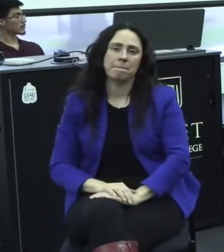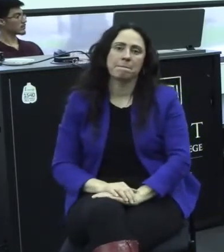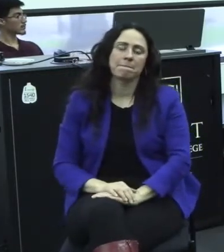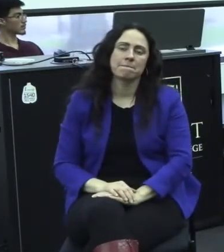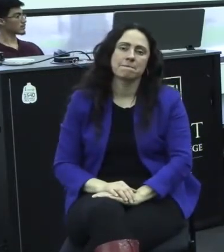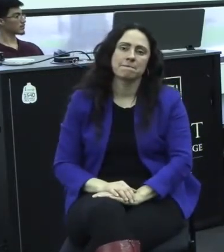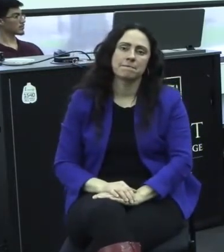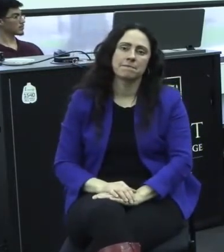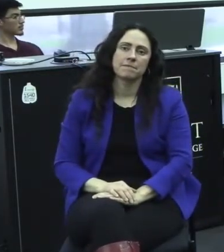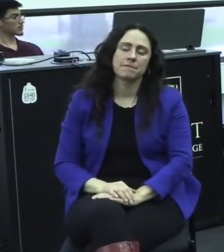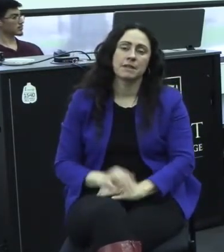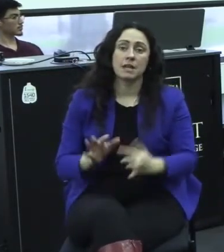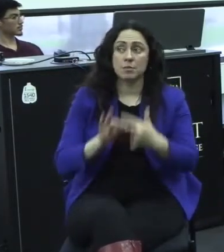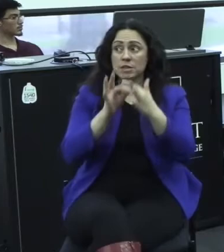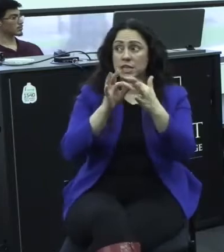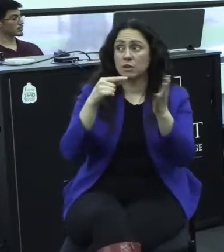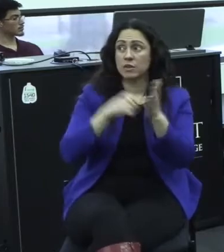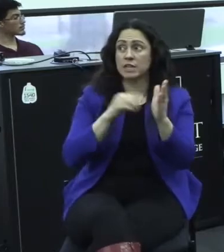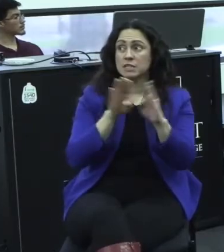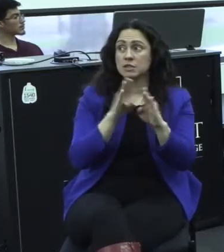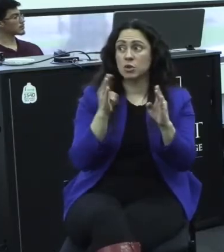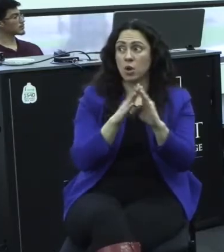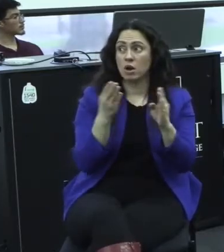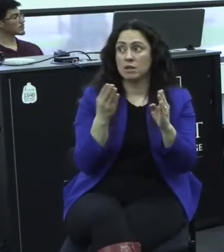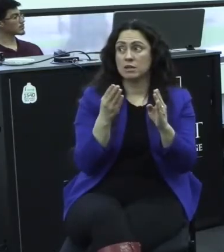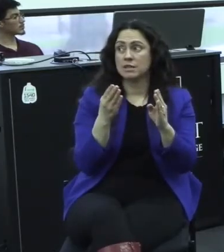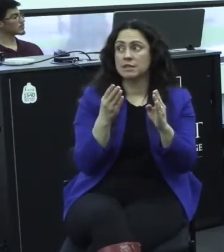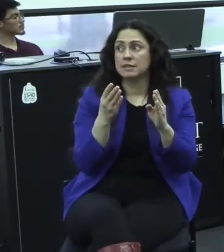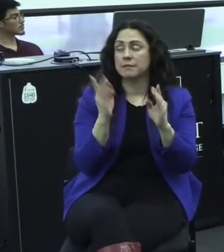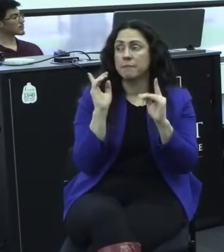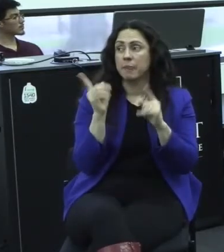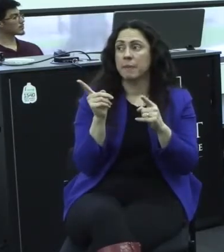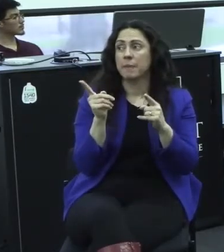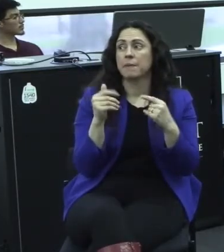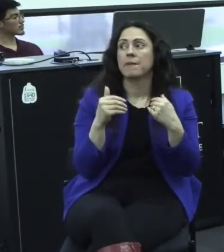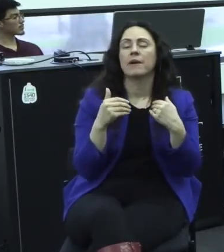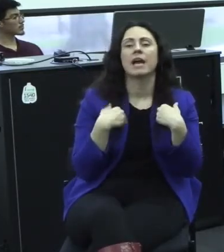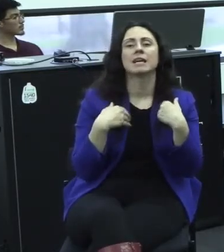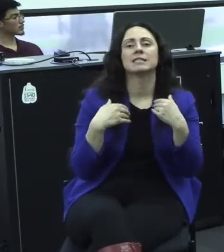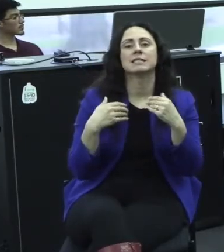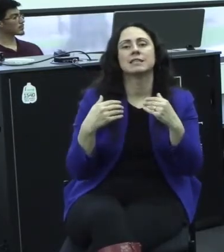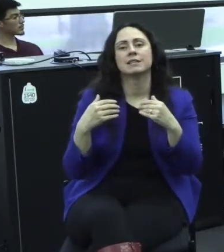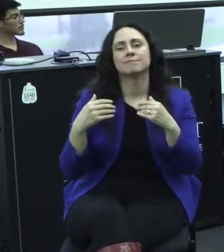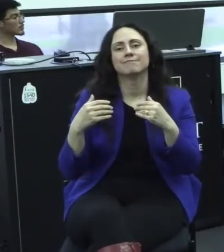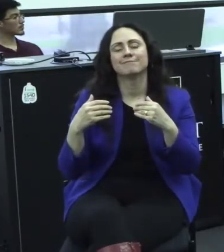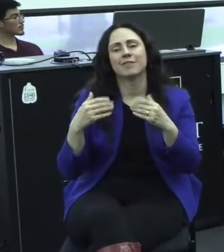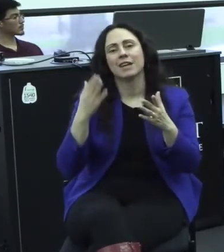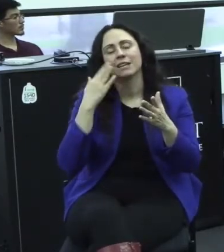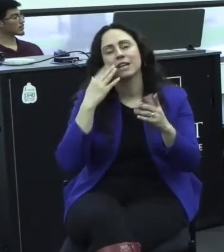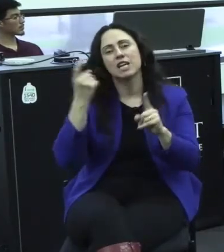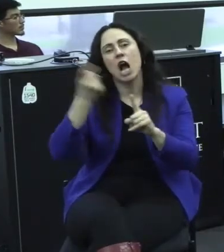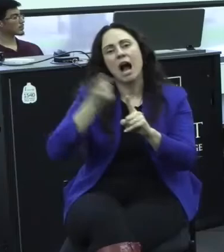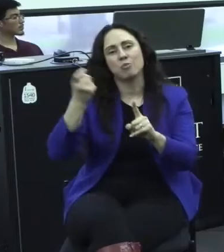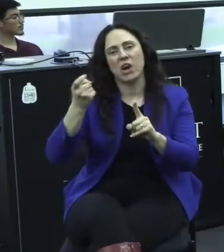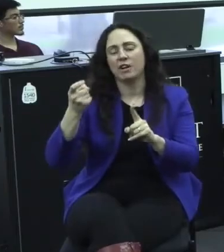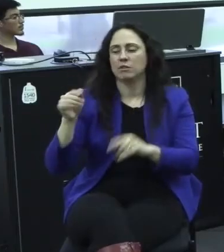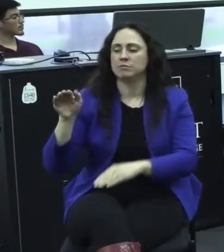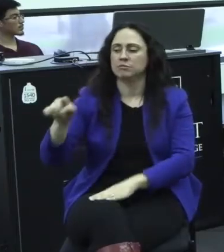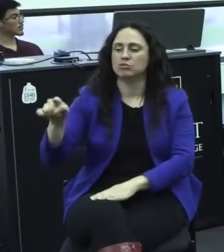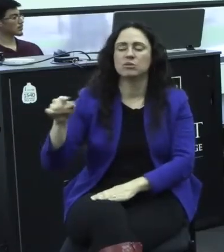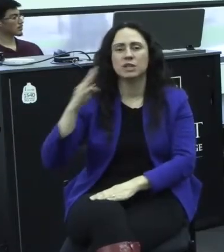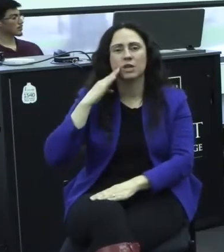And in particular, this door has an operator, we talked a little bit of, Adam talked a little bit